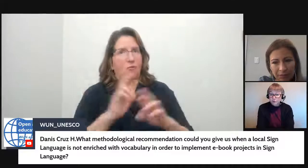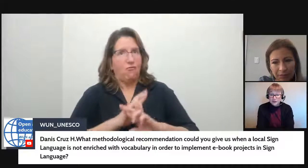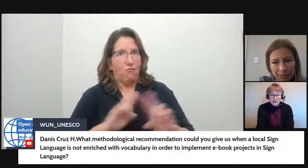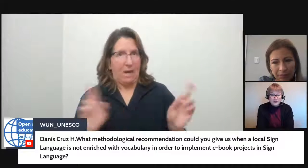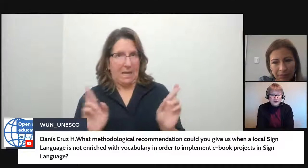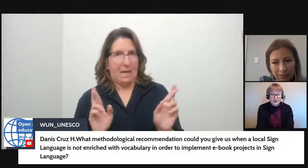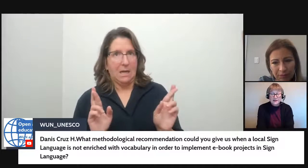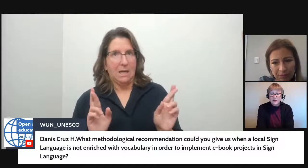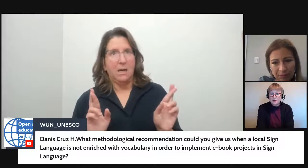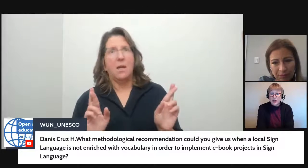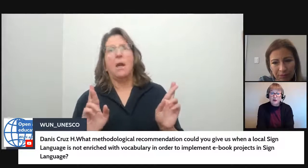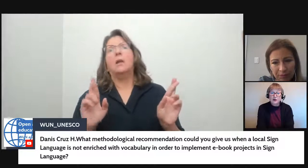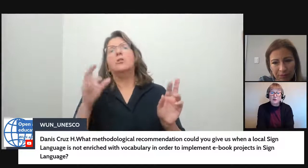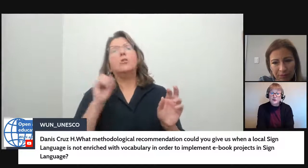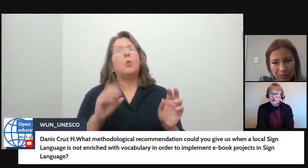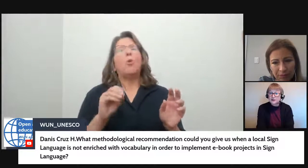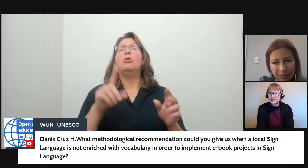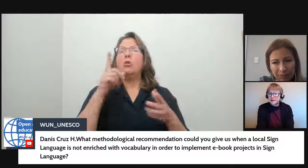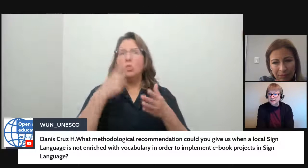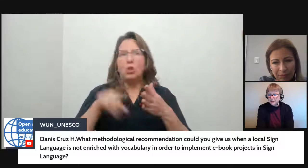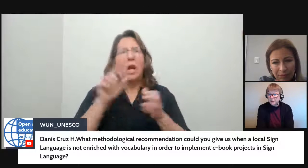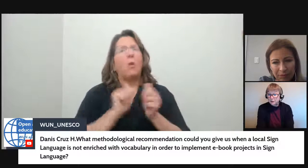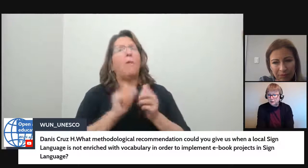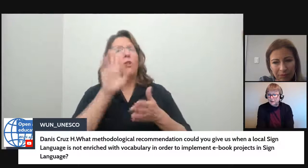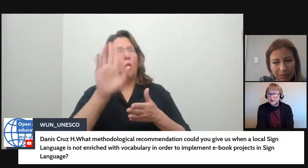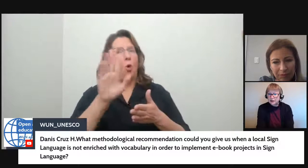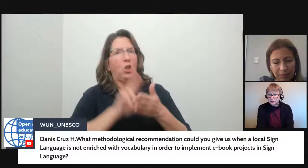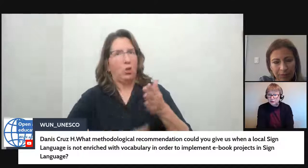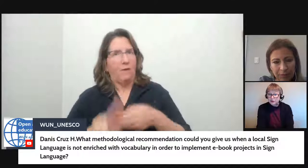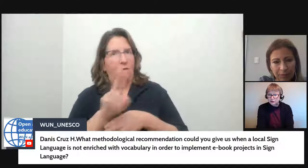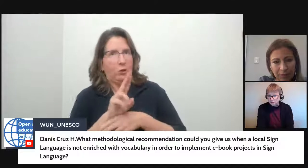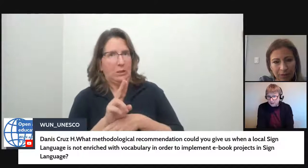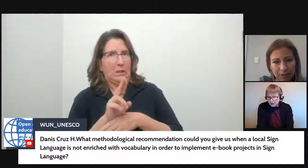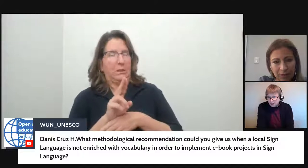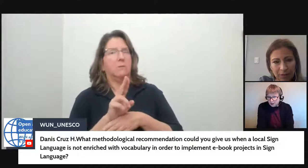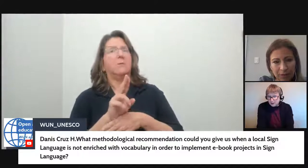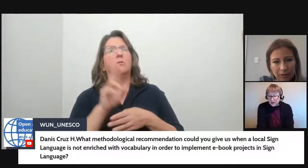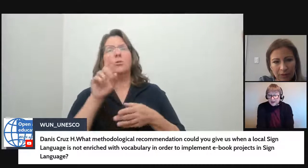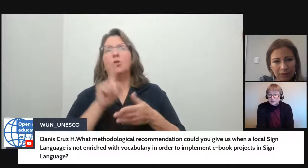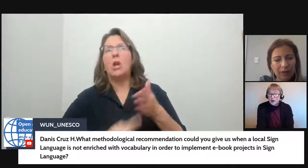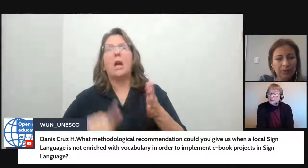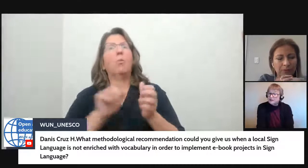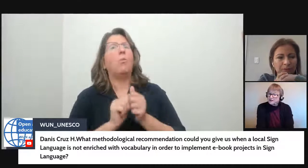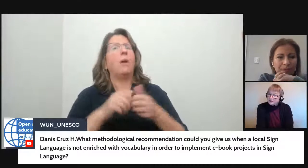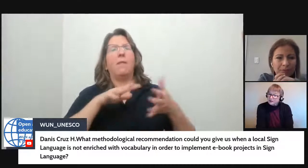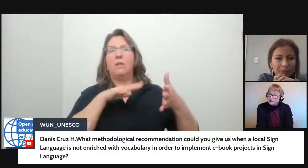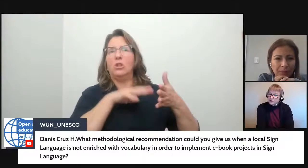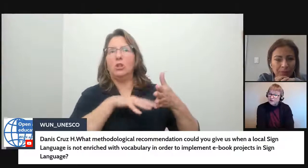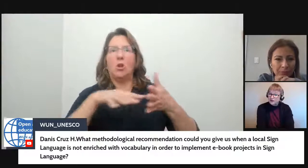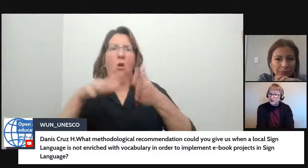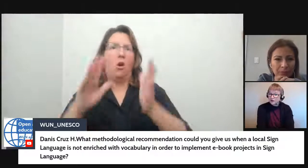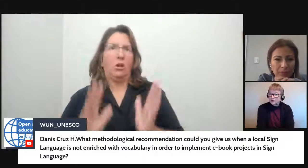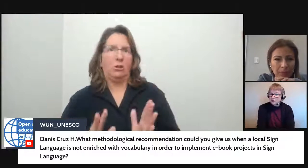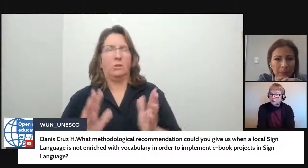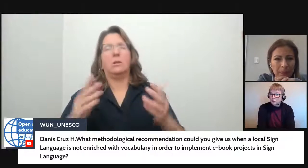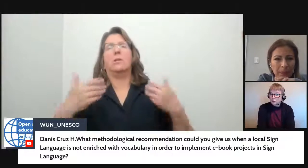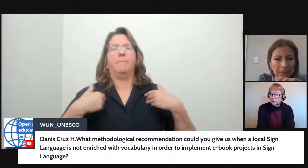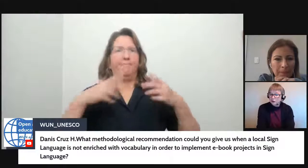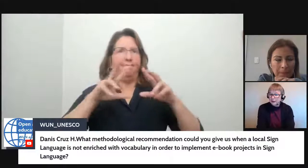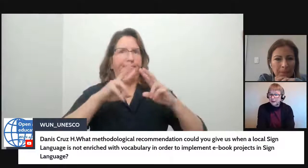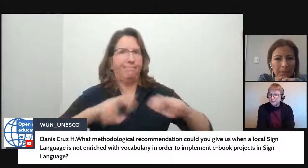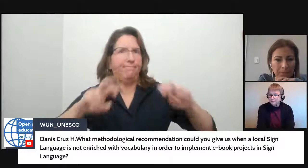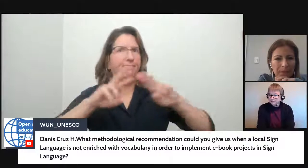research or dictionaries or other resources available that you can check on. So I would suggest first checking with